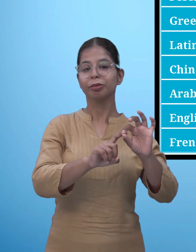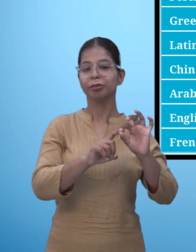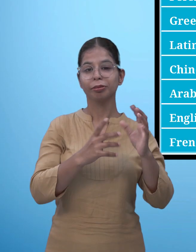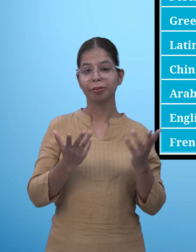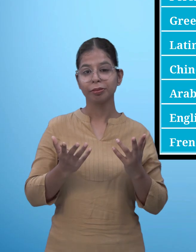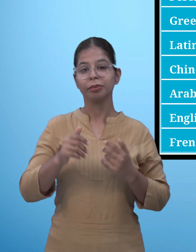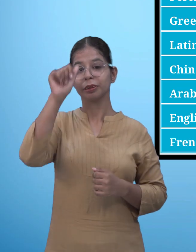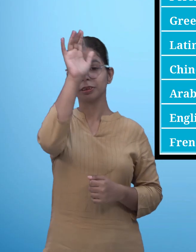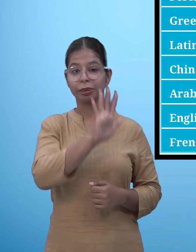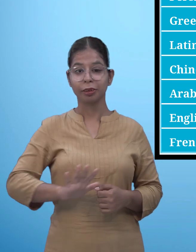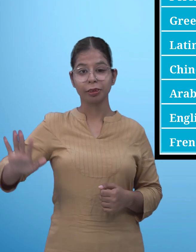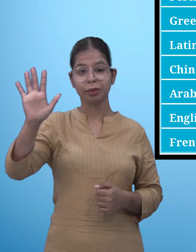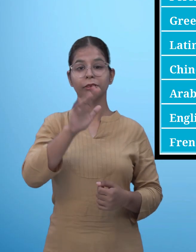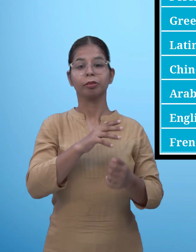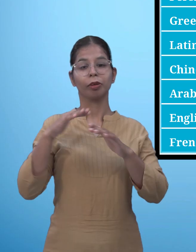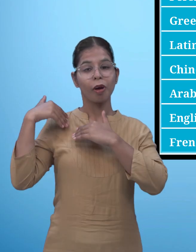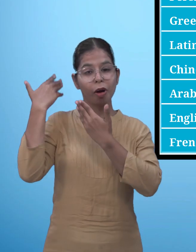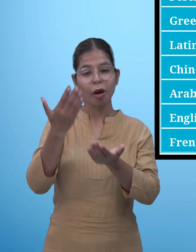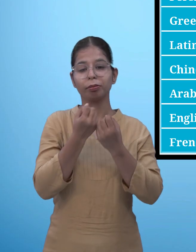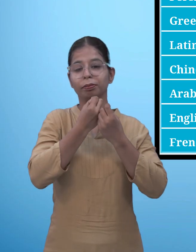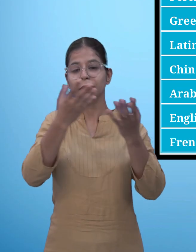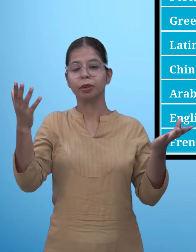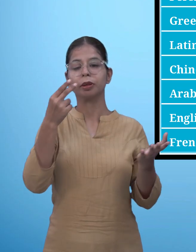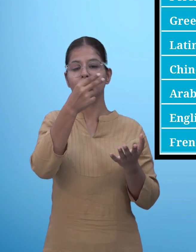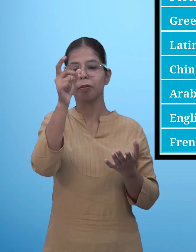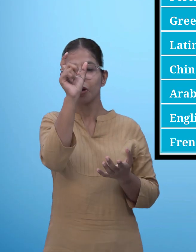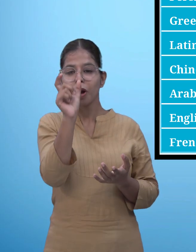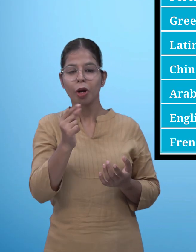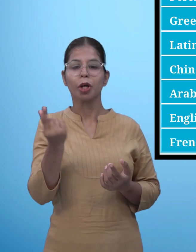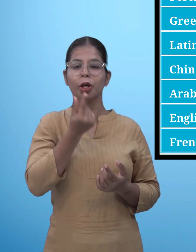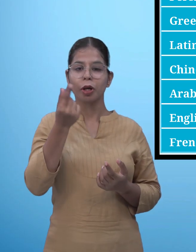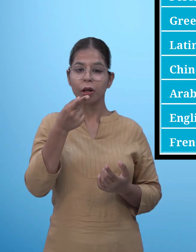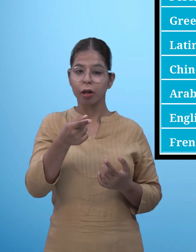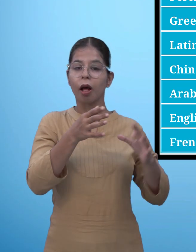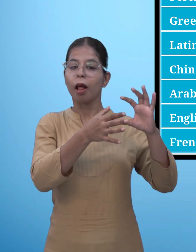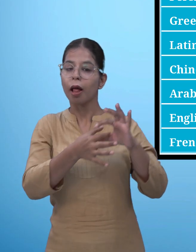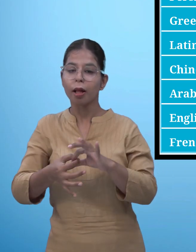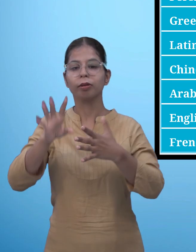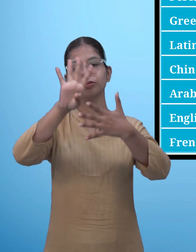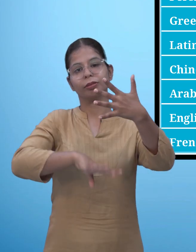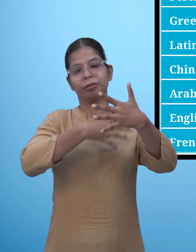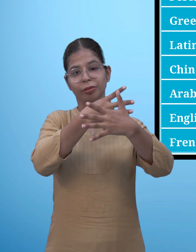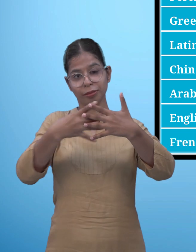Can you complete this table of the many names of India? A few have been done for you.